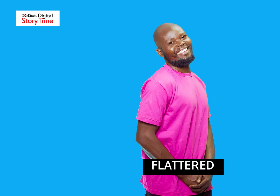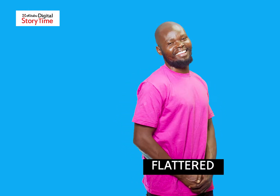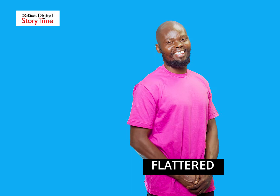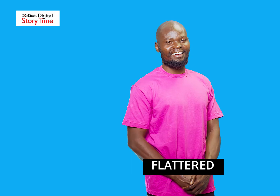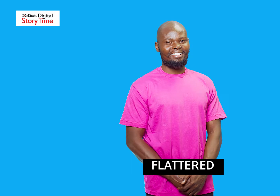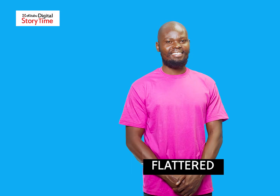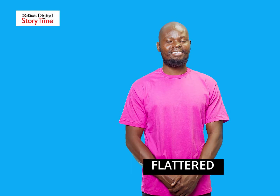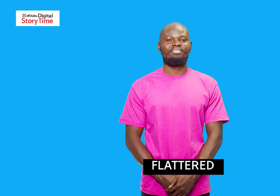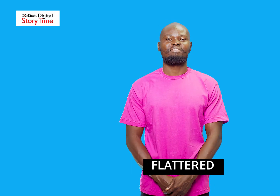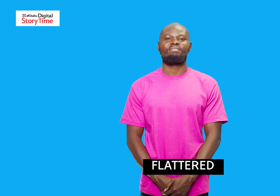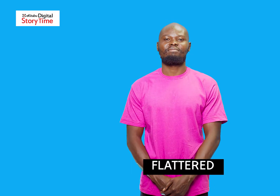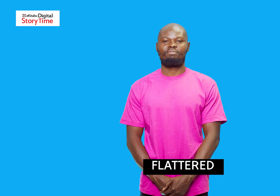Flattered.